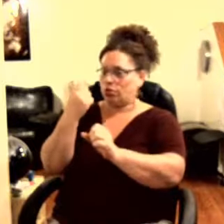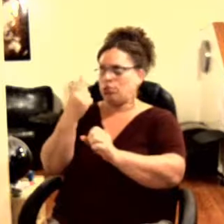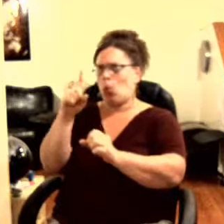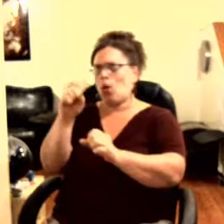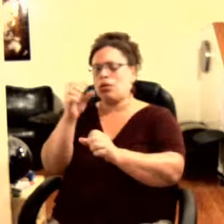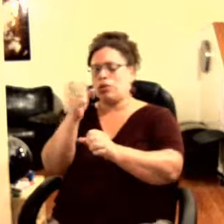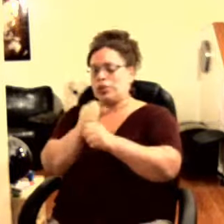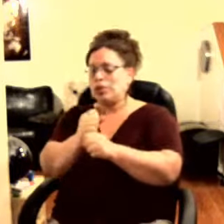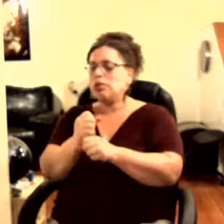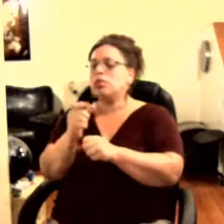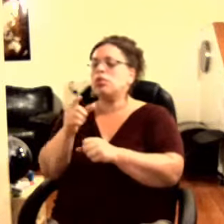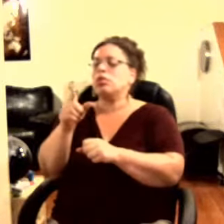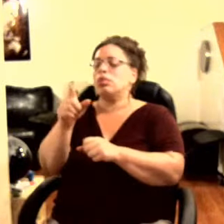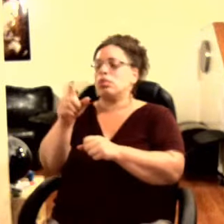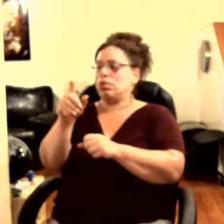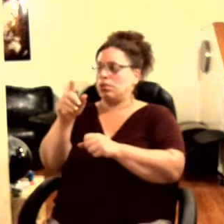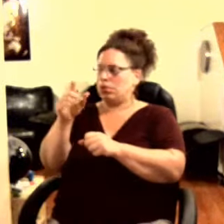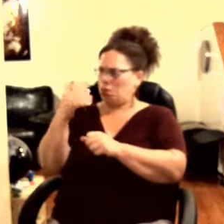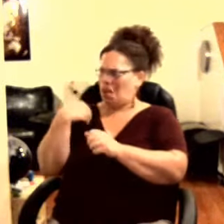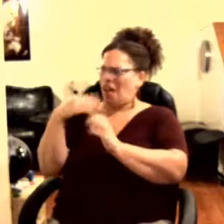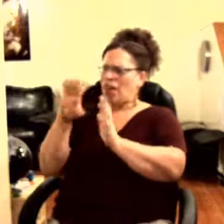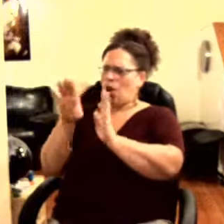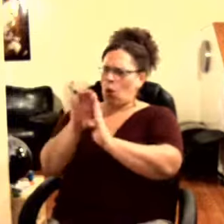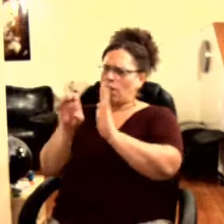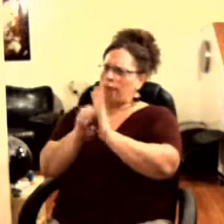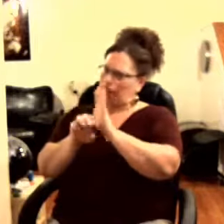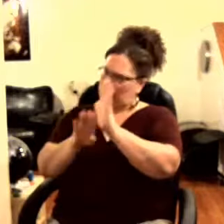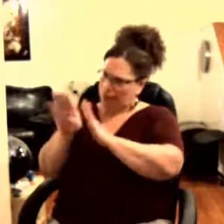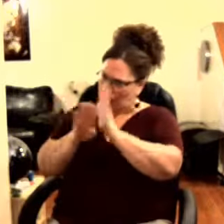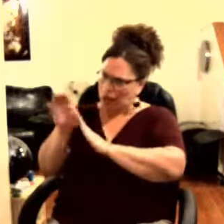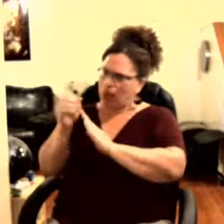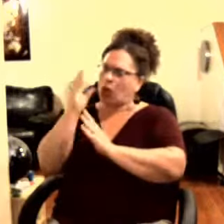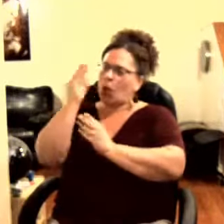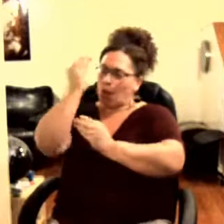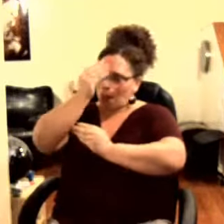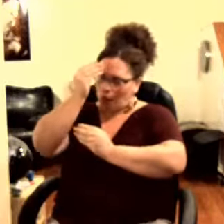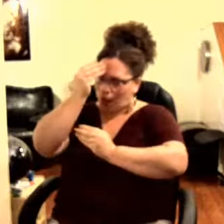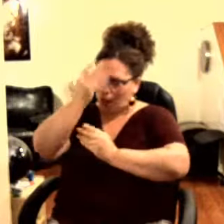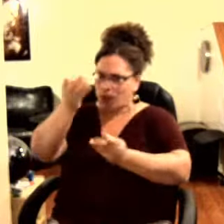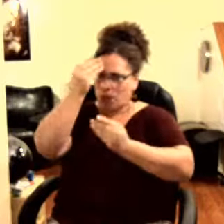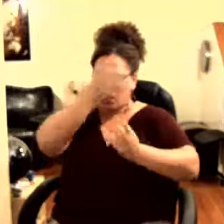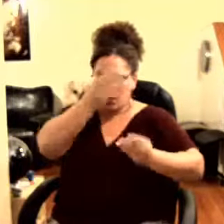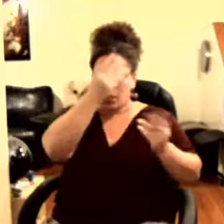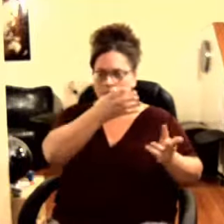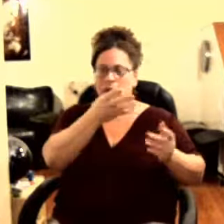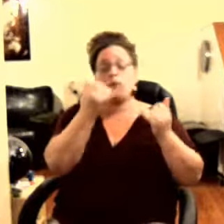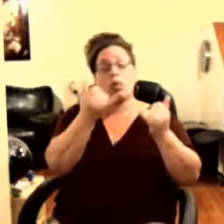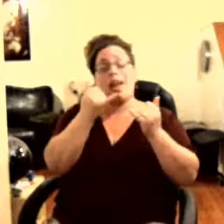now, we're kind of back in 1915 on the web. And we need the new gatekeepers